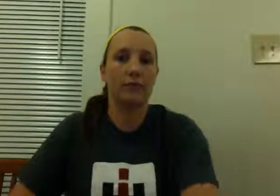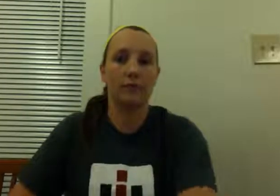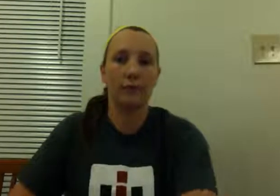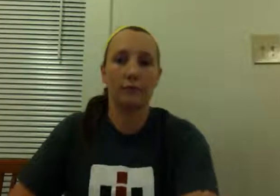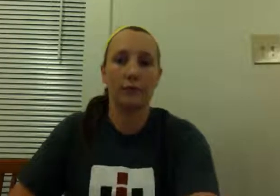meat.